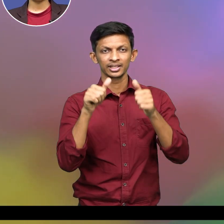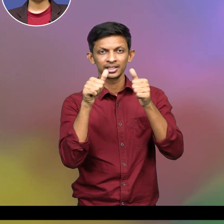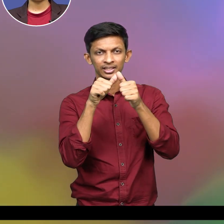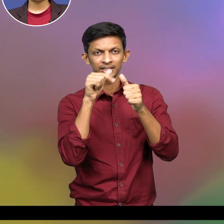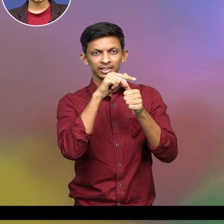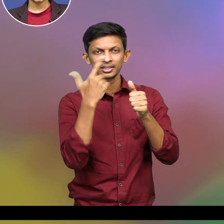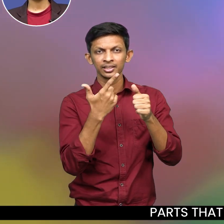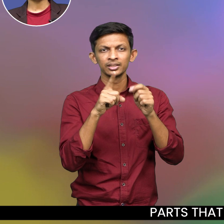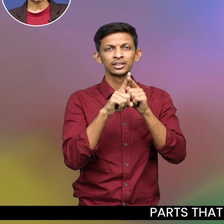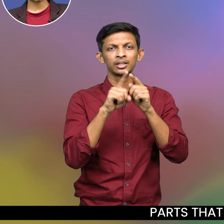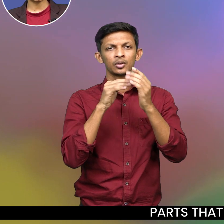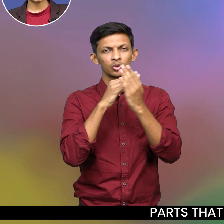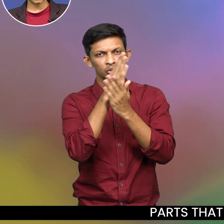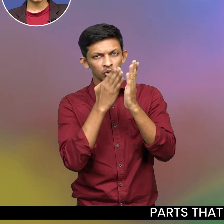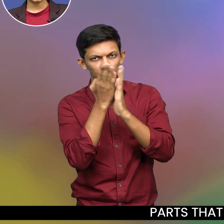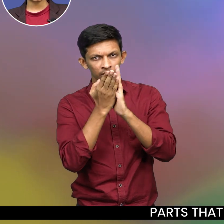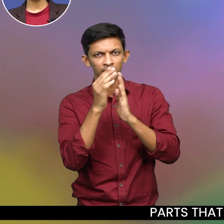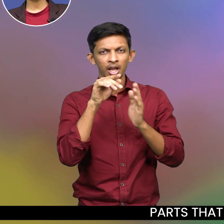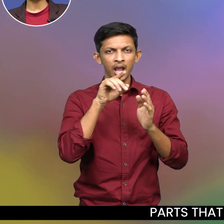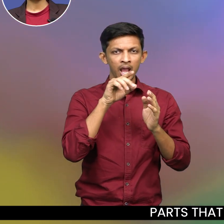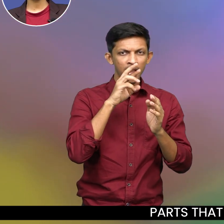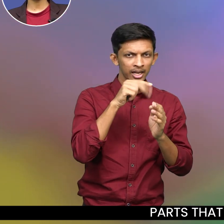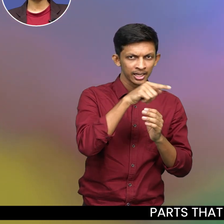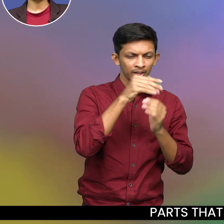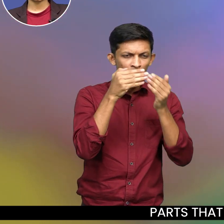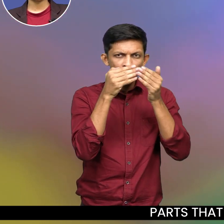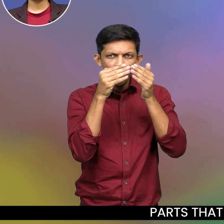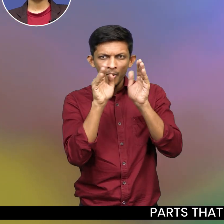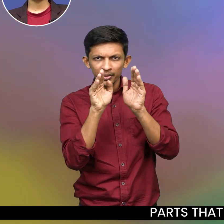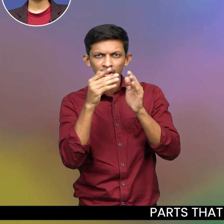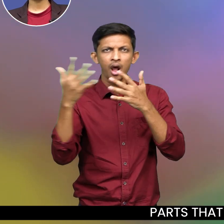aerial, parts that are exposed to air,